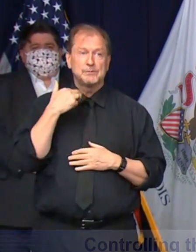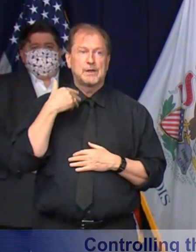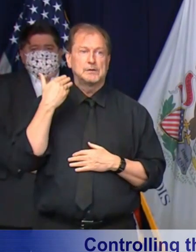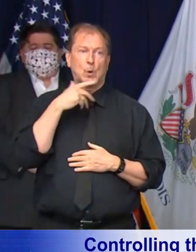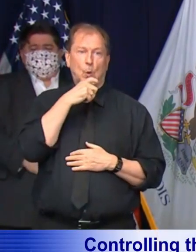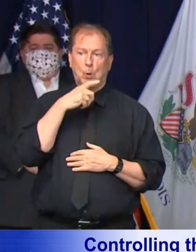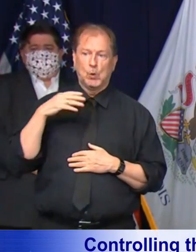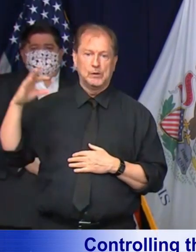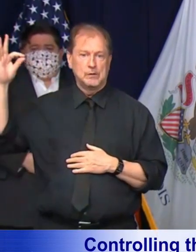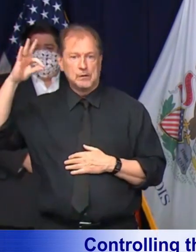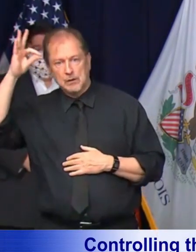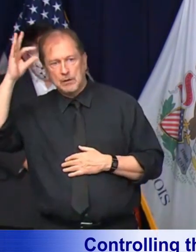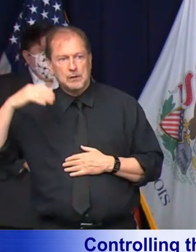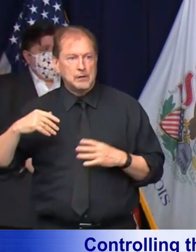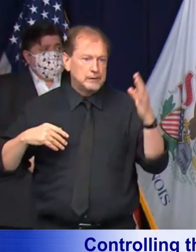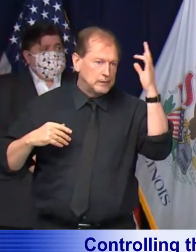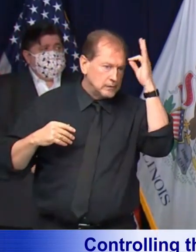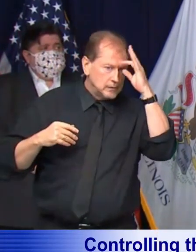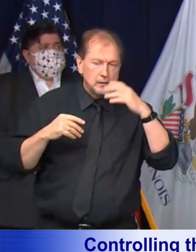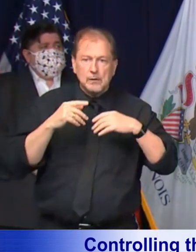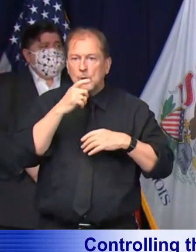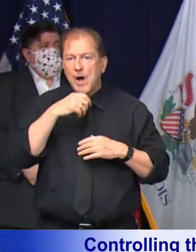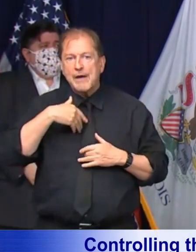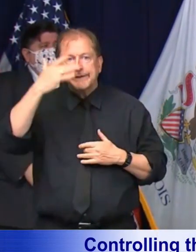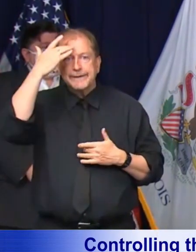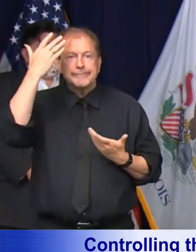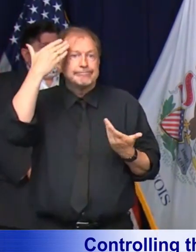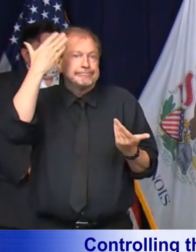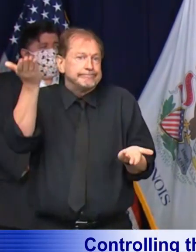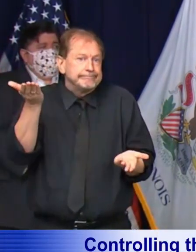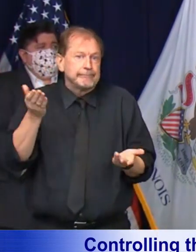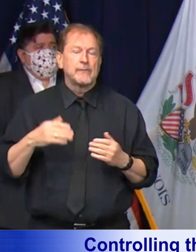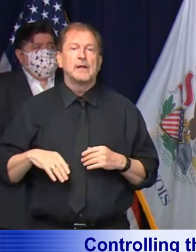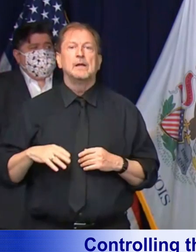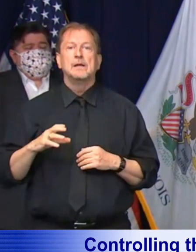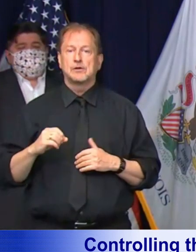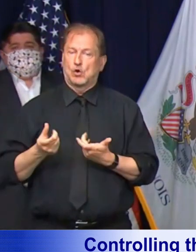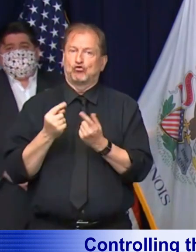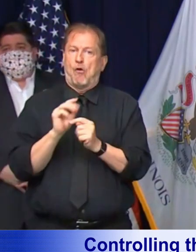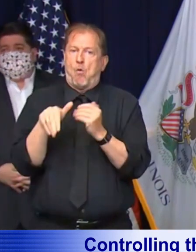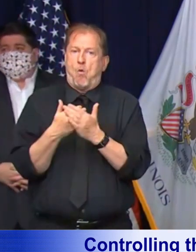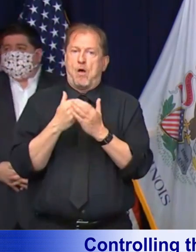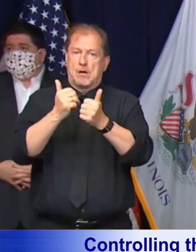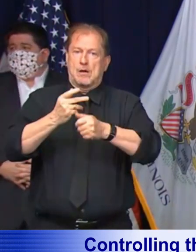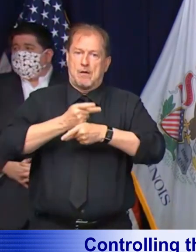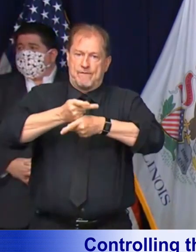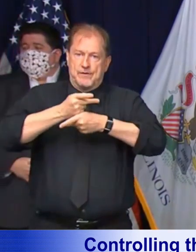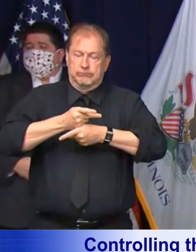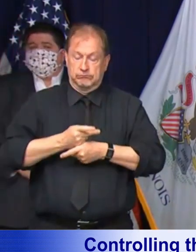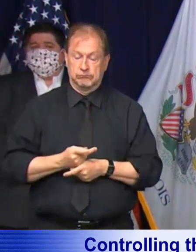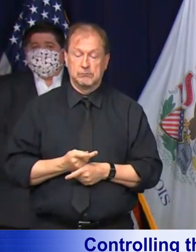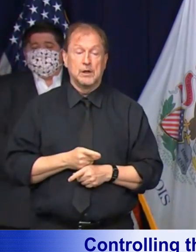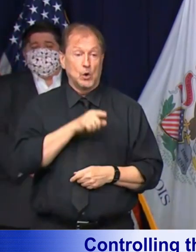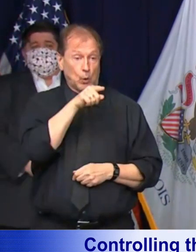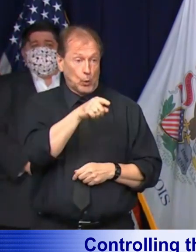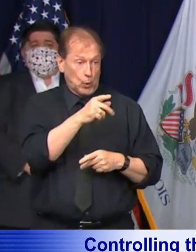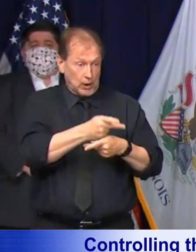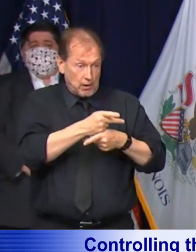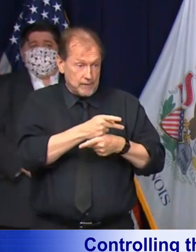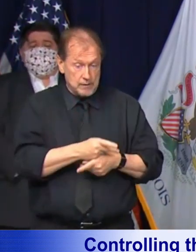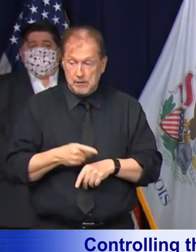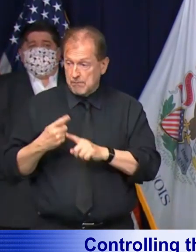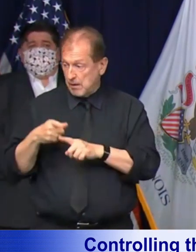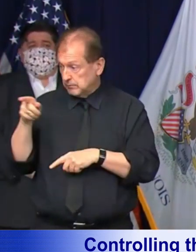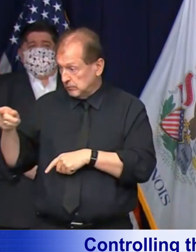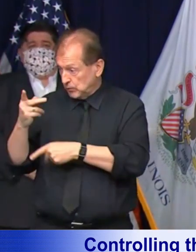and who isn't. So hopefully, if people are all being as careful as you are and they have